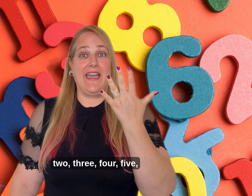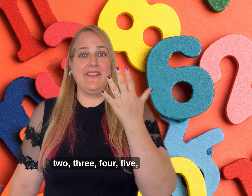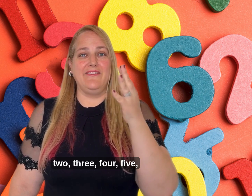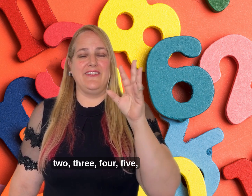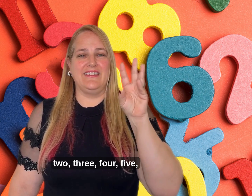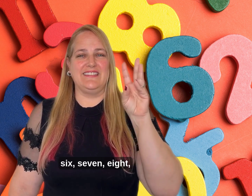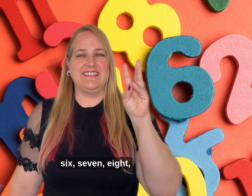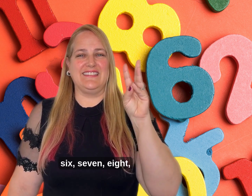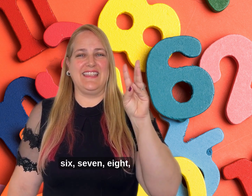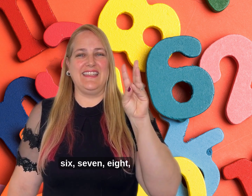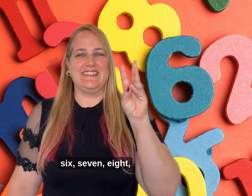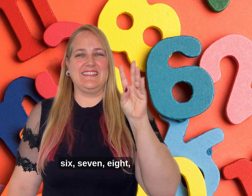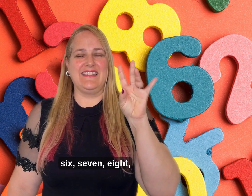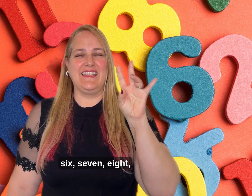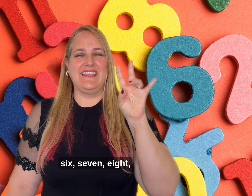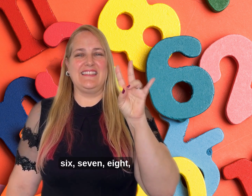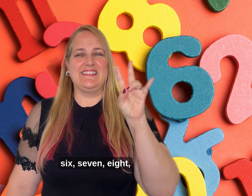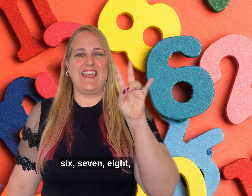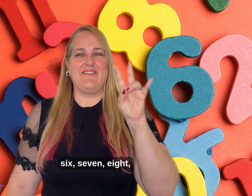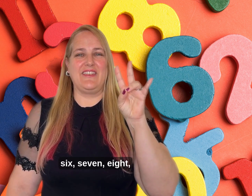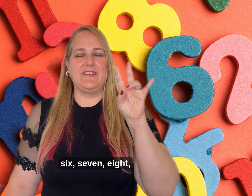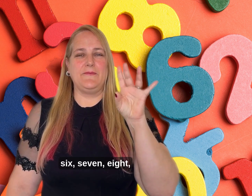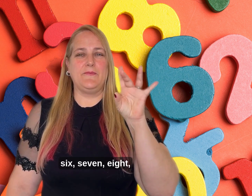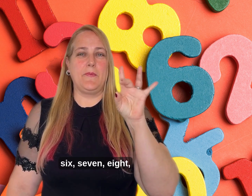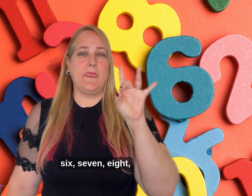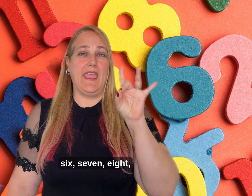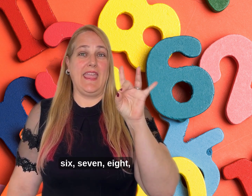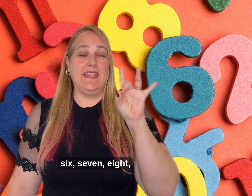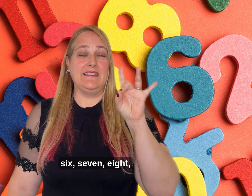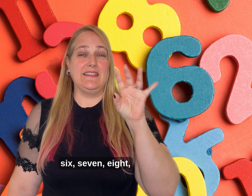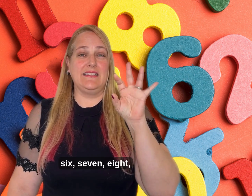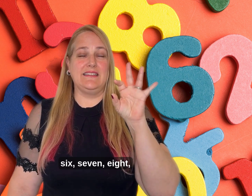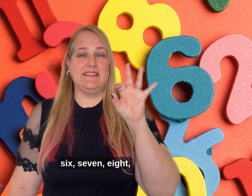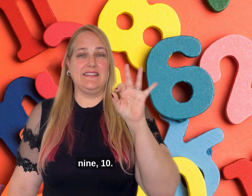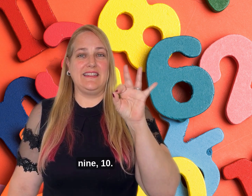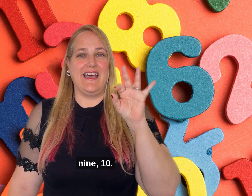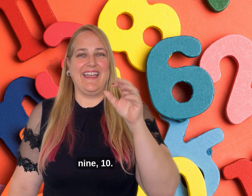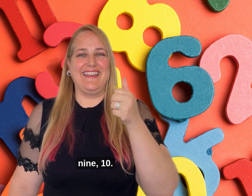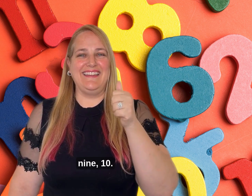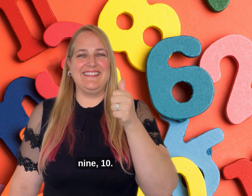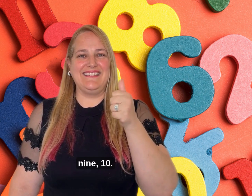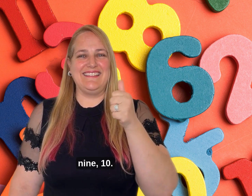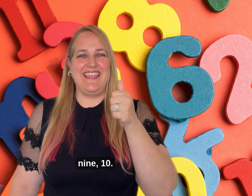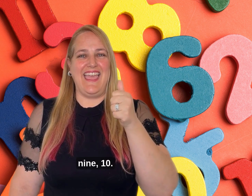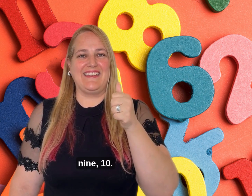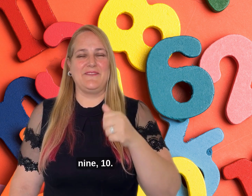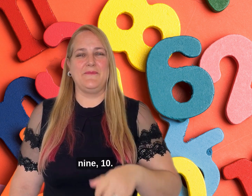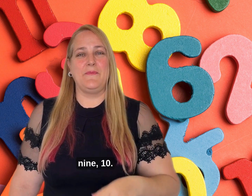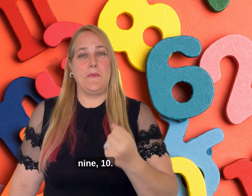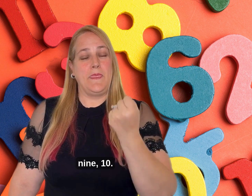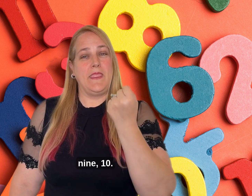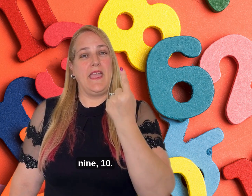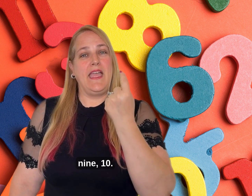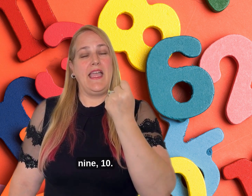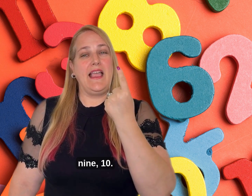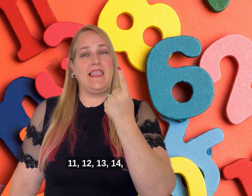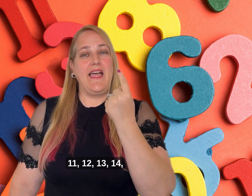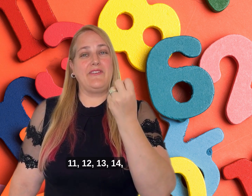5, 6, 7, 8, 9, 10,